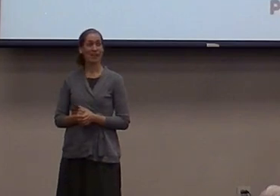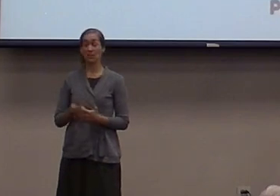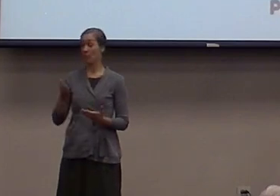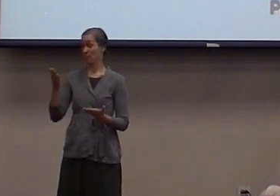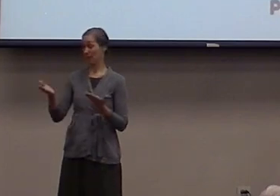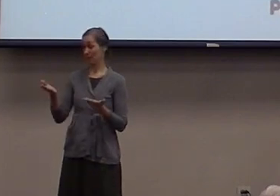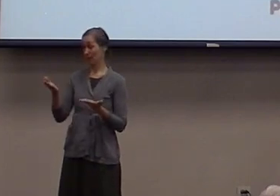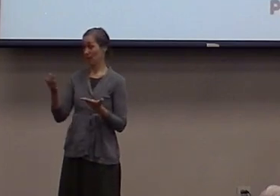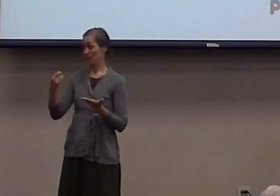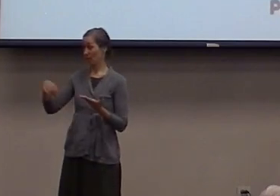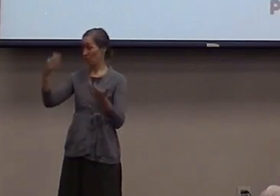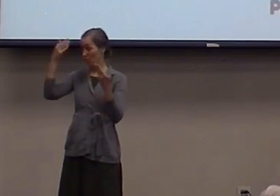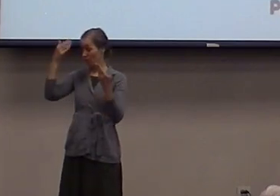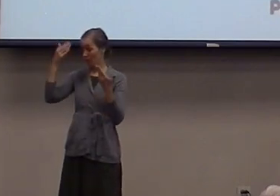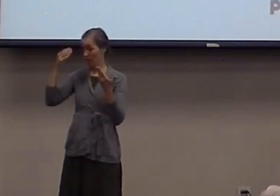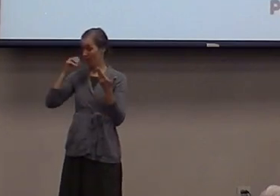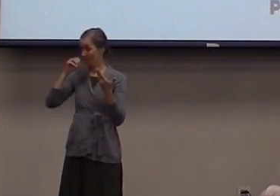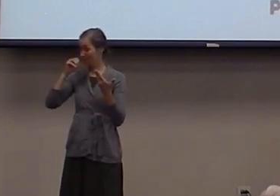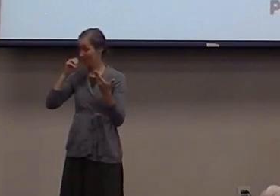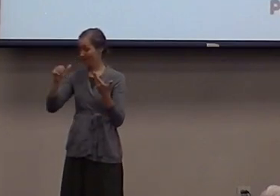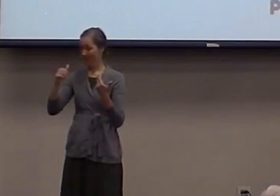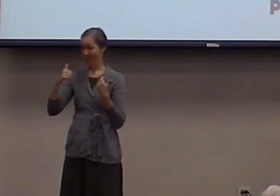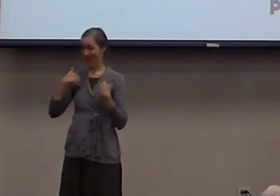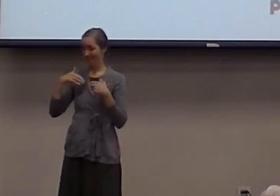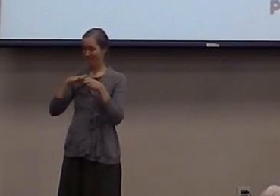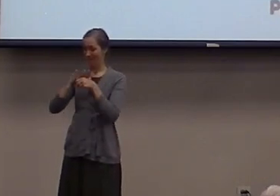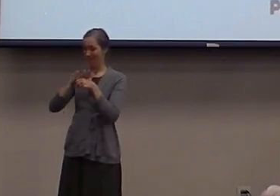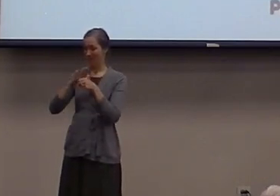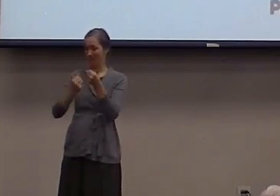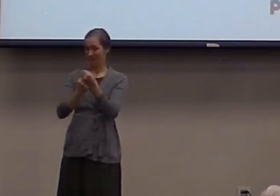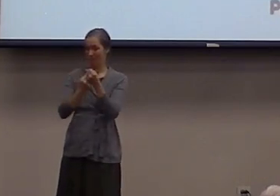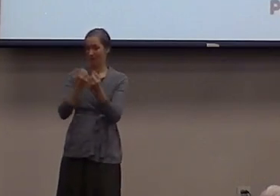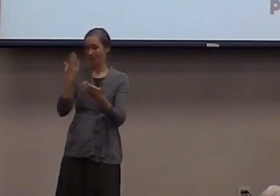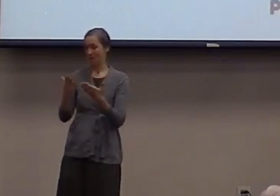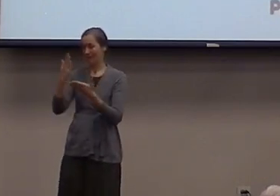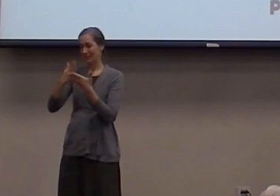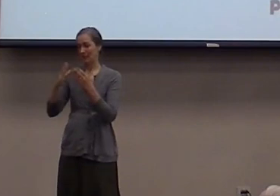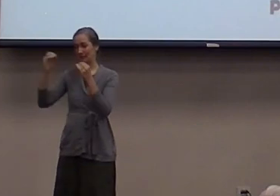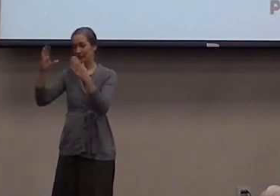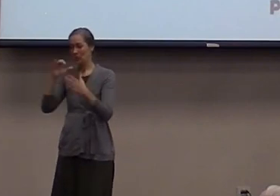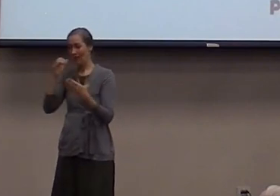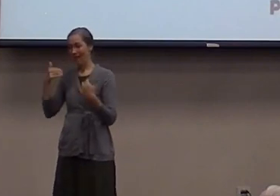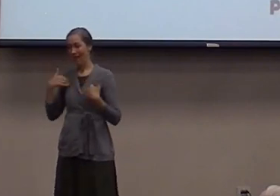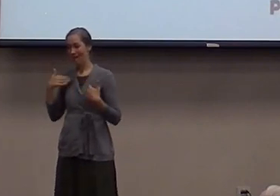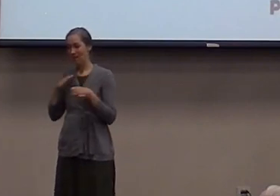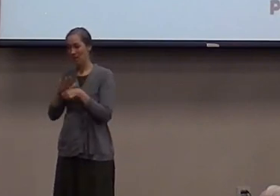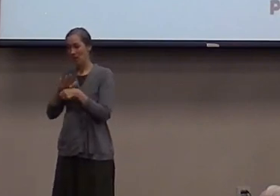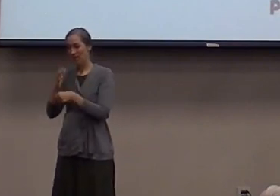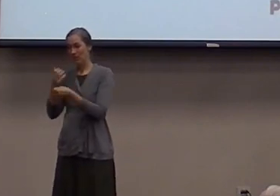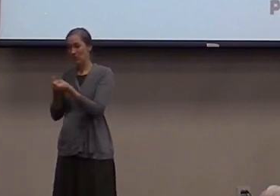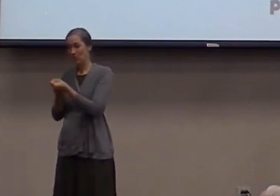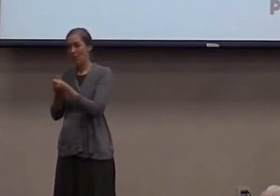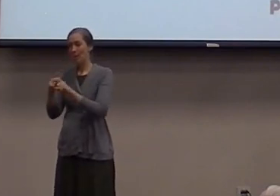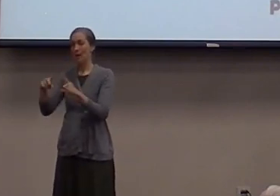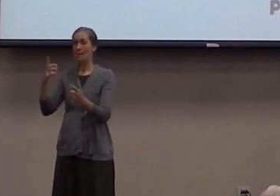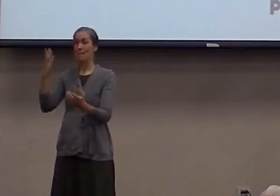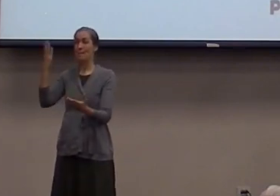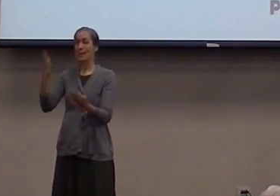Maybe you don't have enough support, or maybe some of our faculty doesn't. This may be where they meet the person that takes care of that